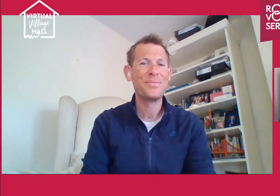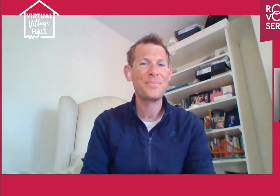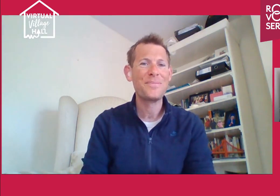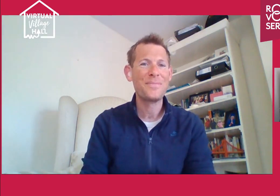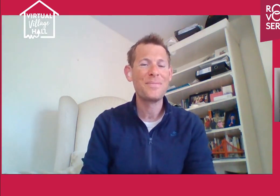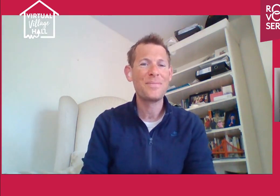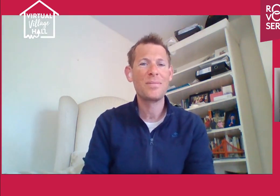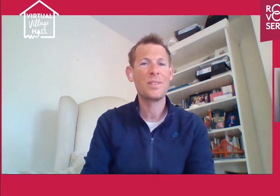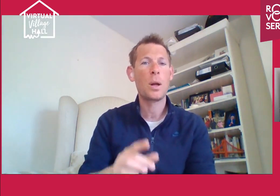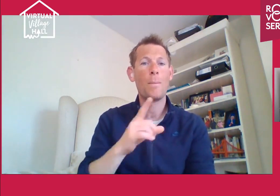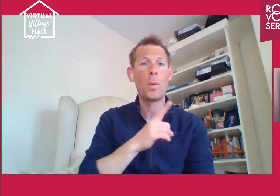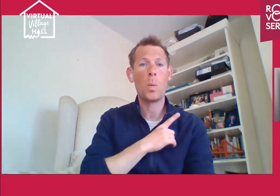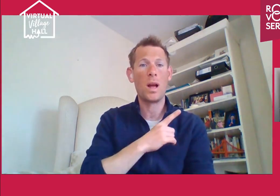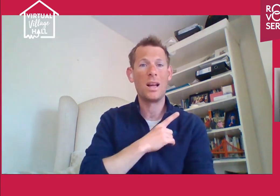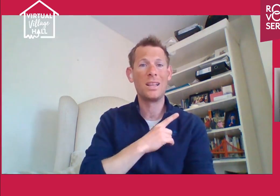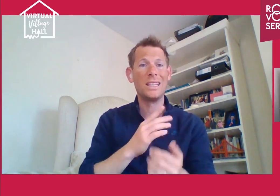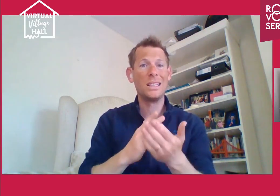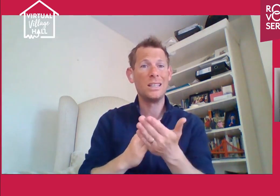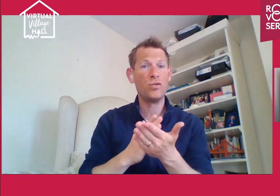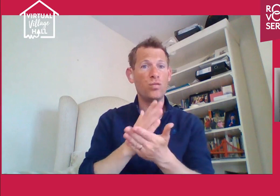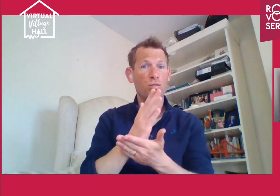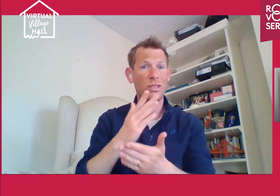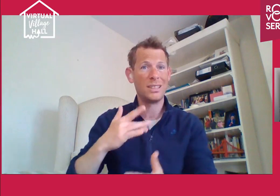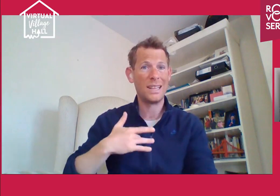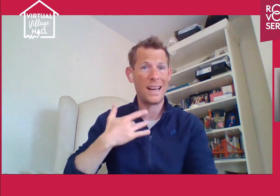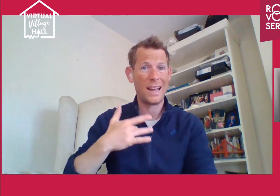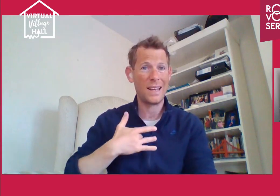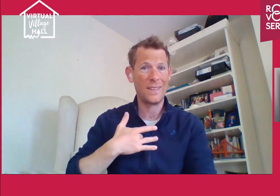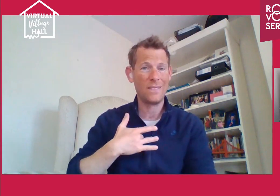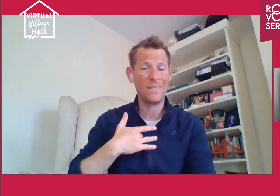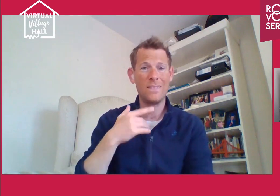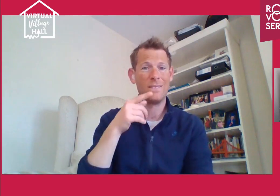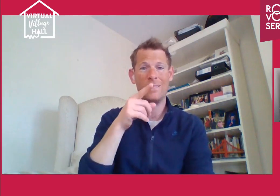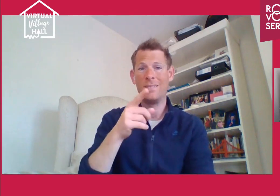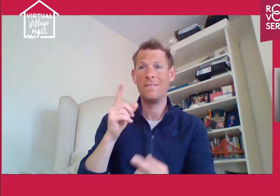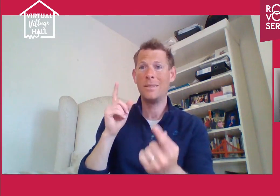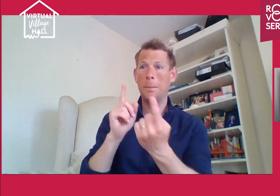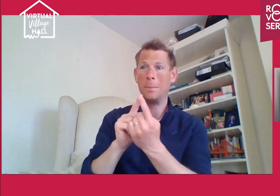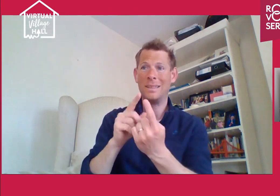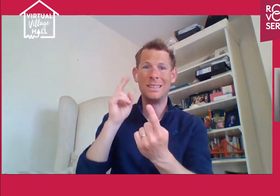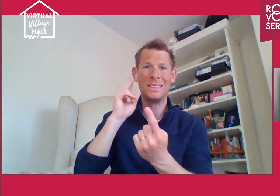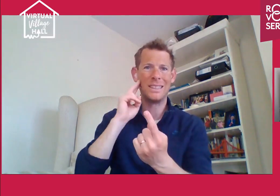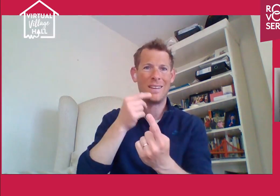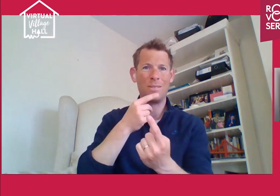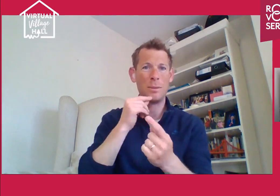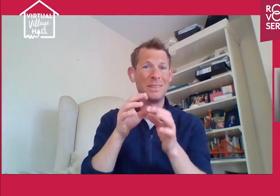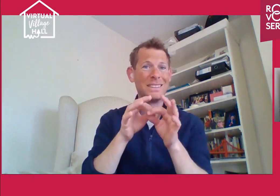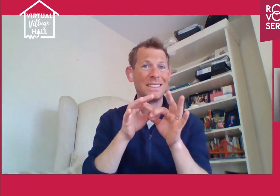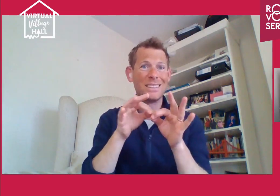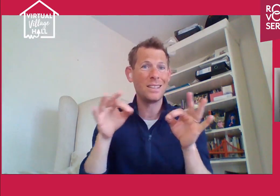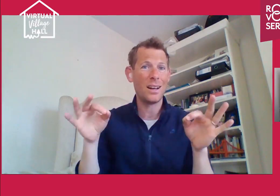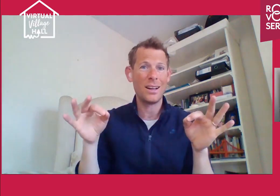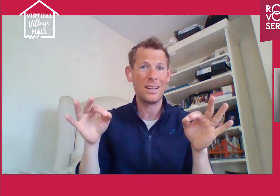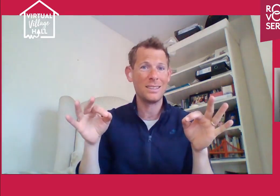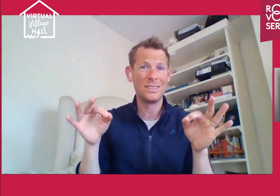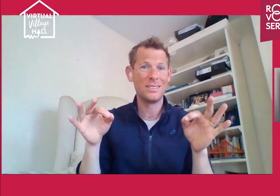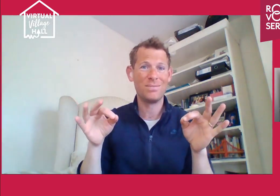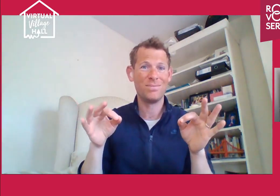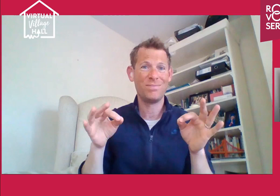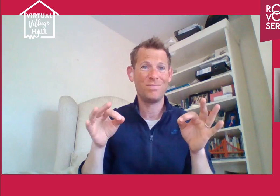questions and asking what's happening in the session. So this is like a real life experience. If you meet somebody on the street, it's